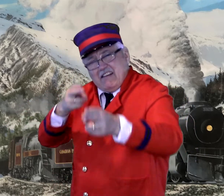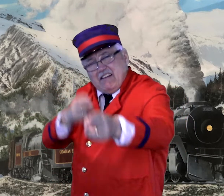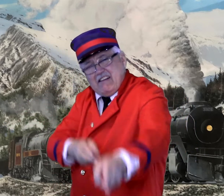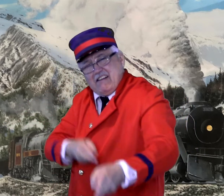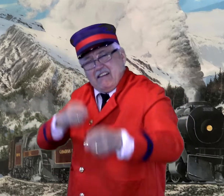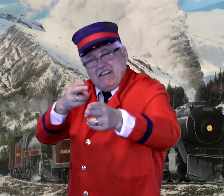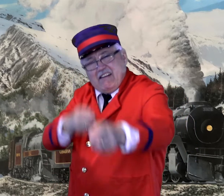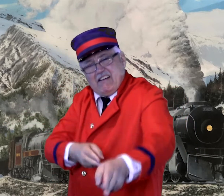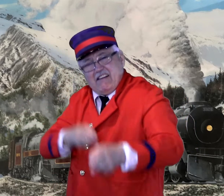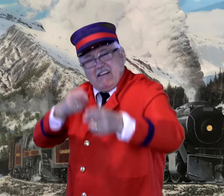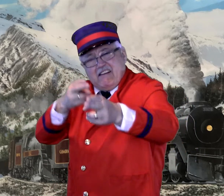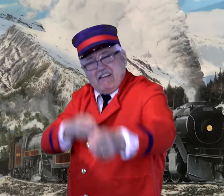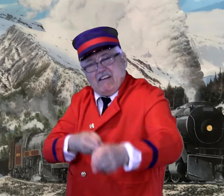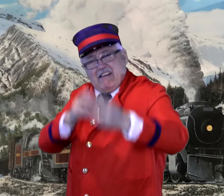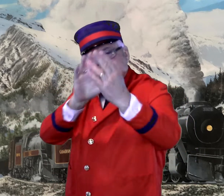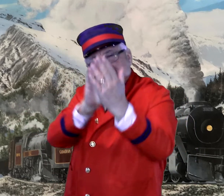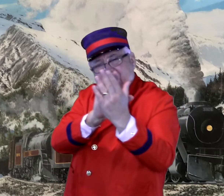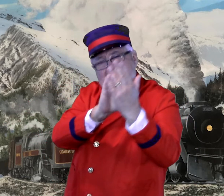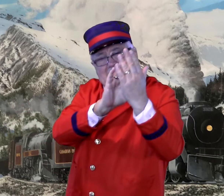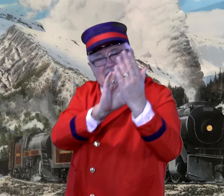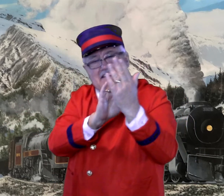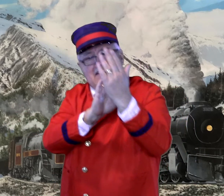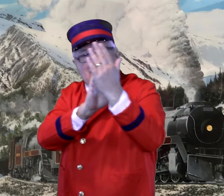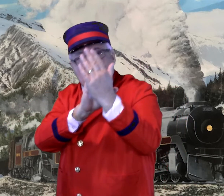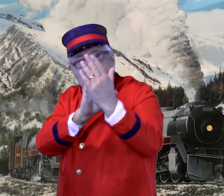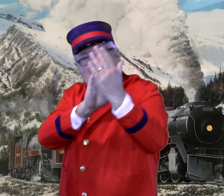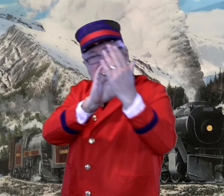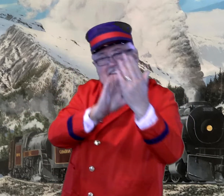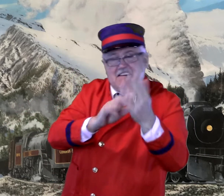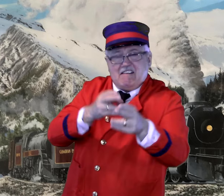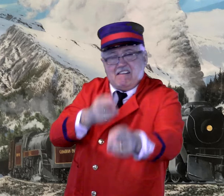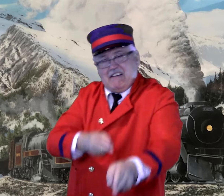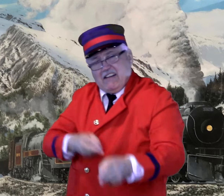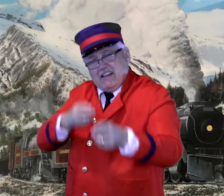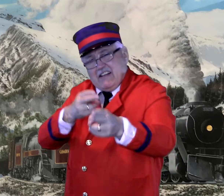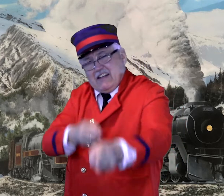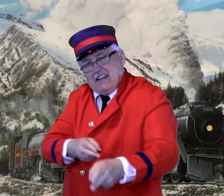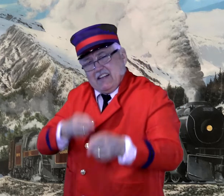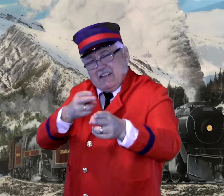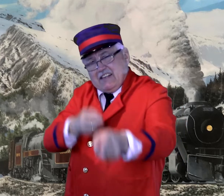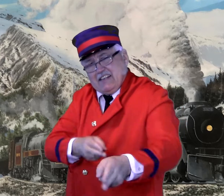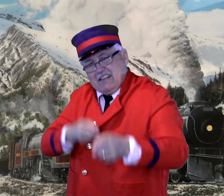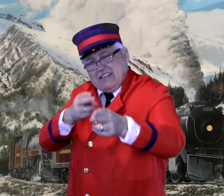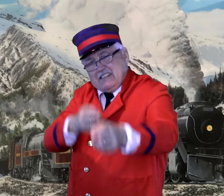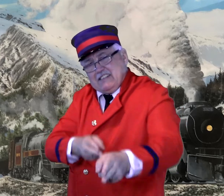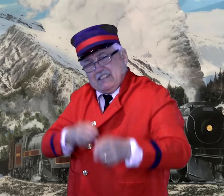feel. So the train would continue along, bumping on its way.